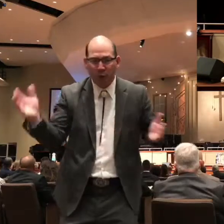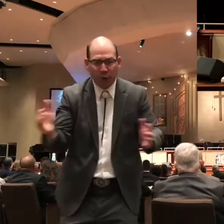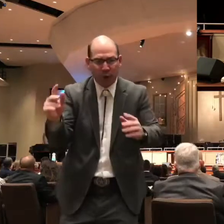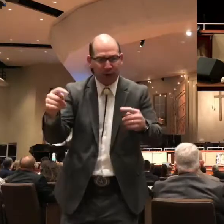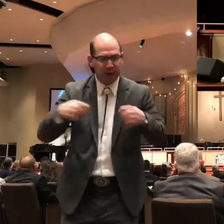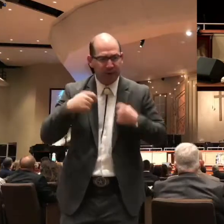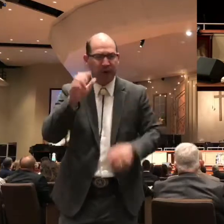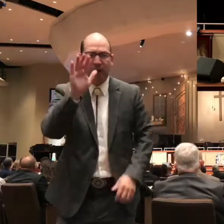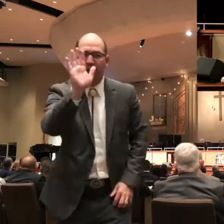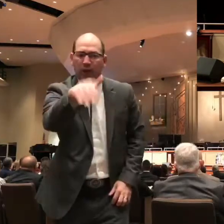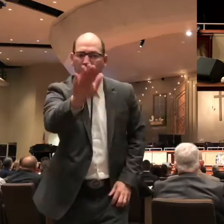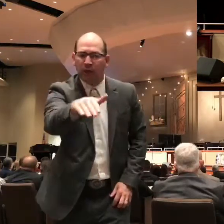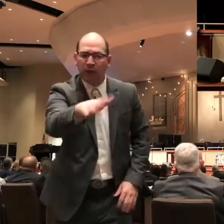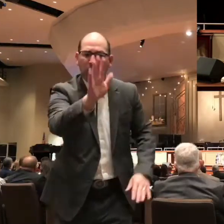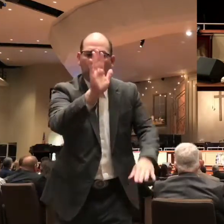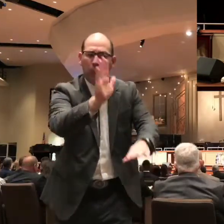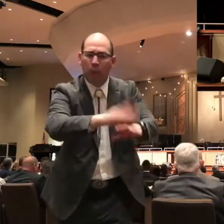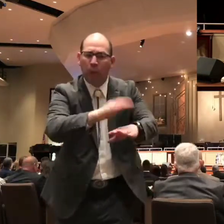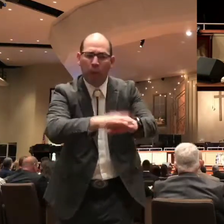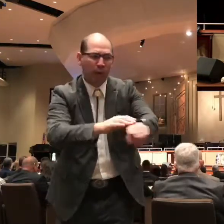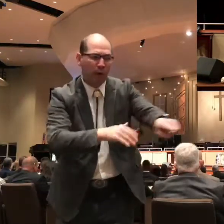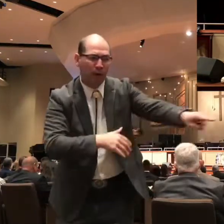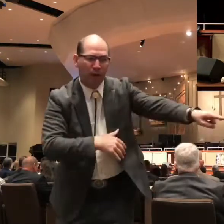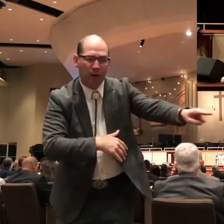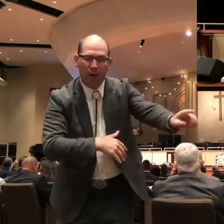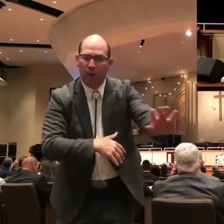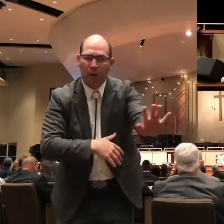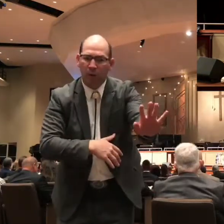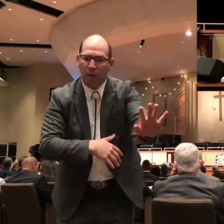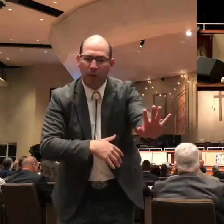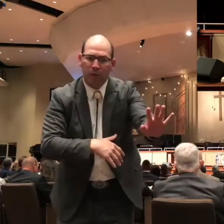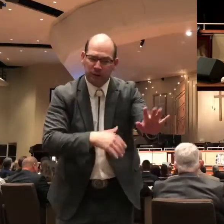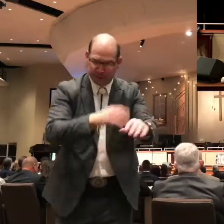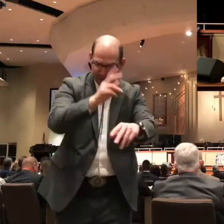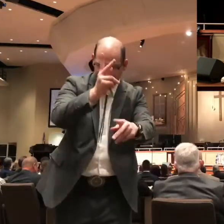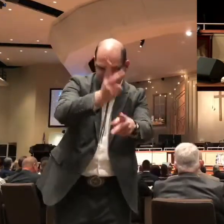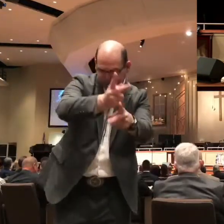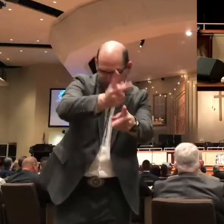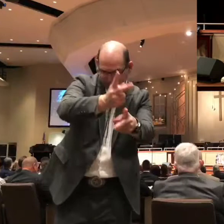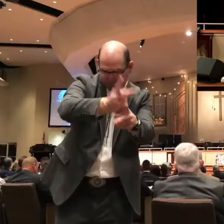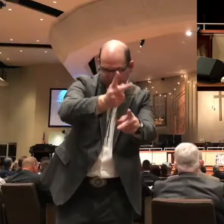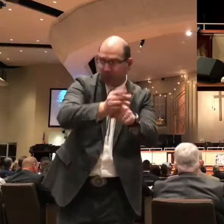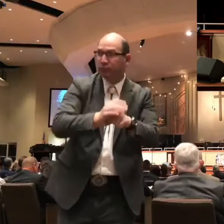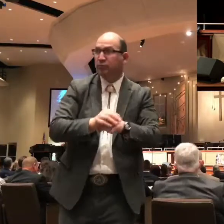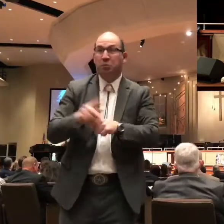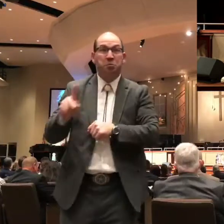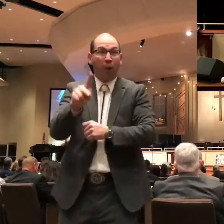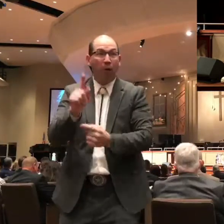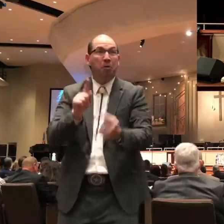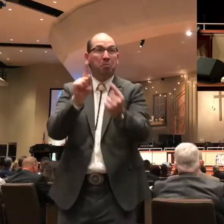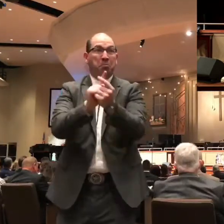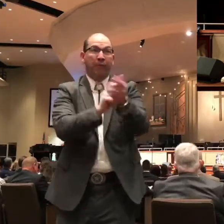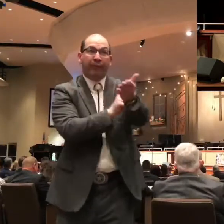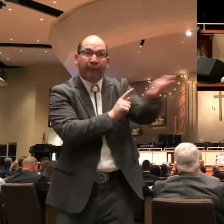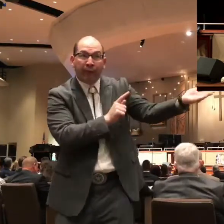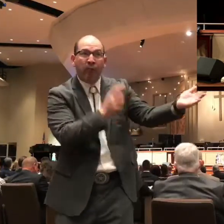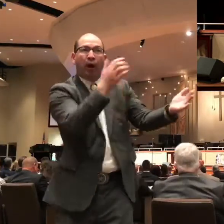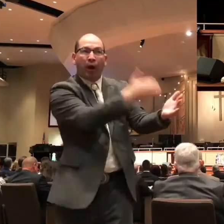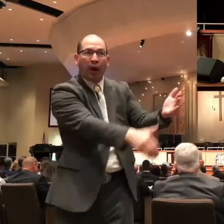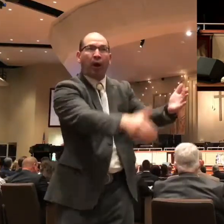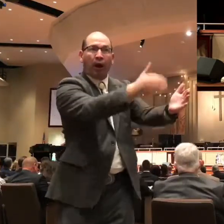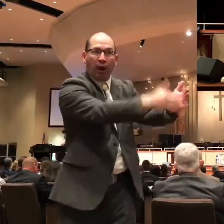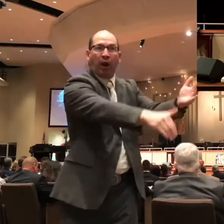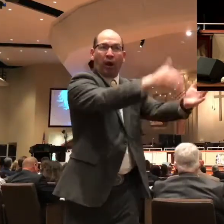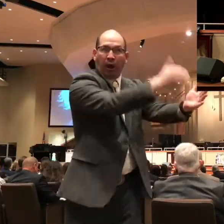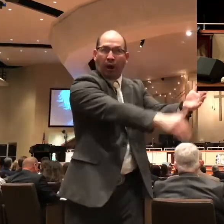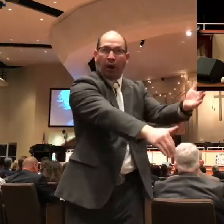Timothy because he would confront these very types of situations at Ephesus and wherever he went, providing oversight for the first